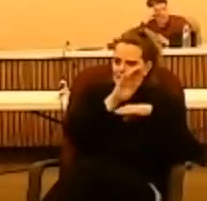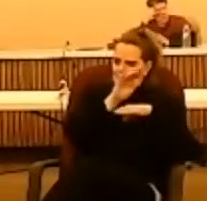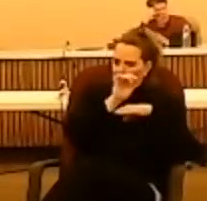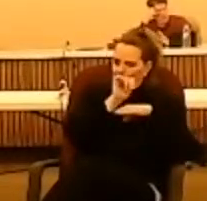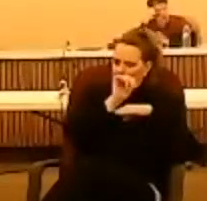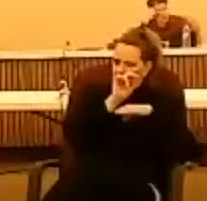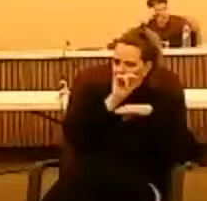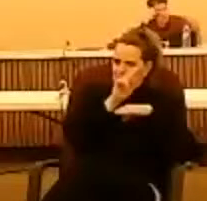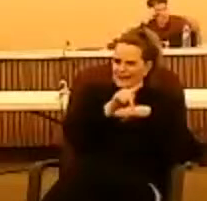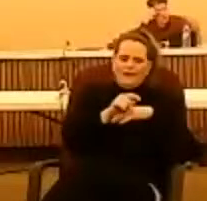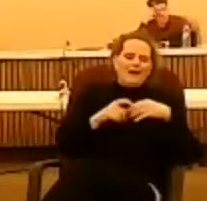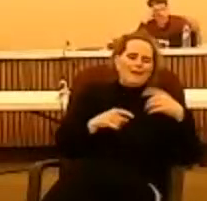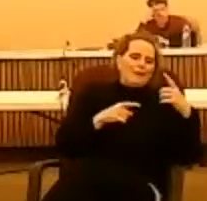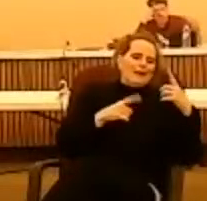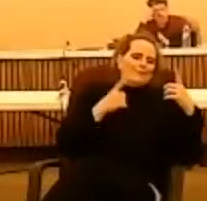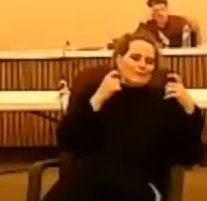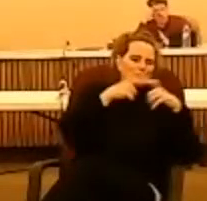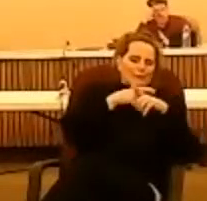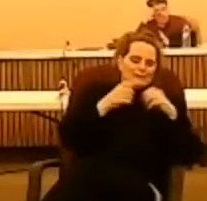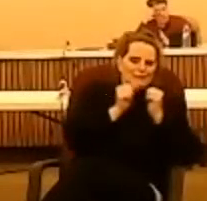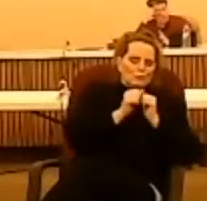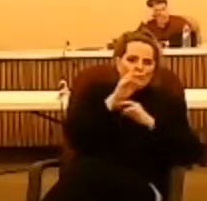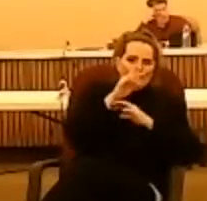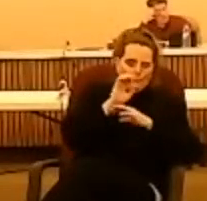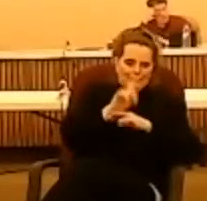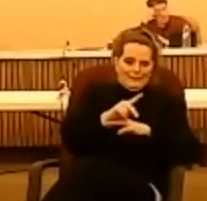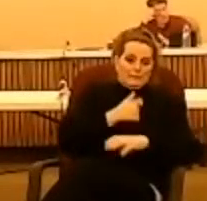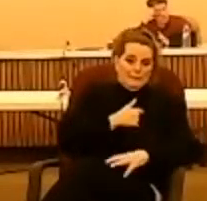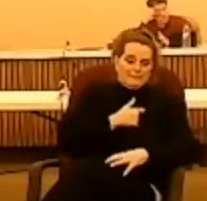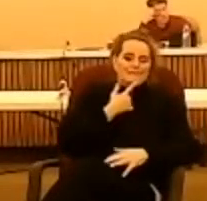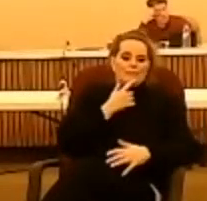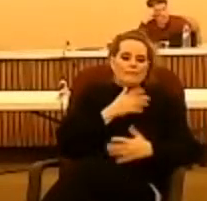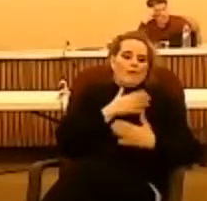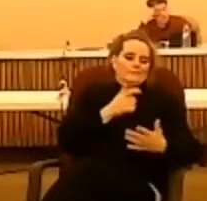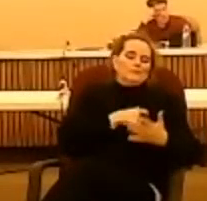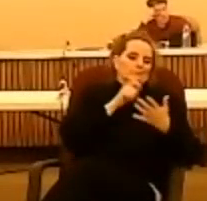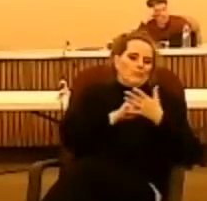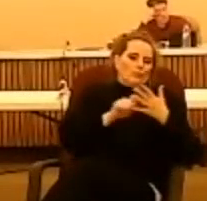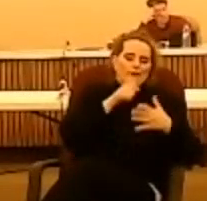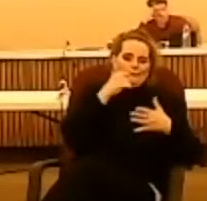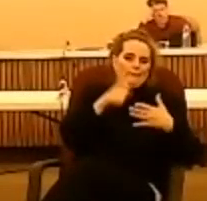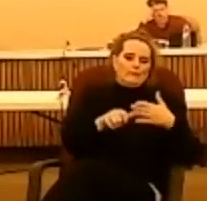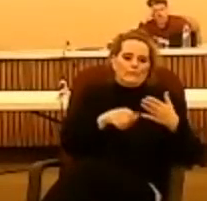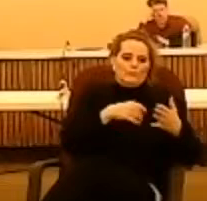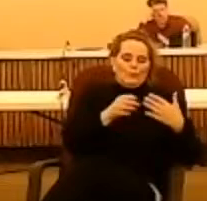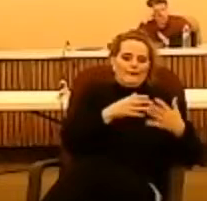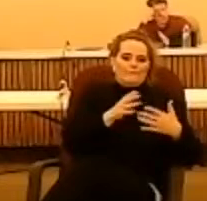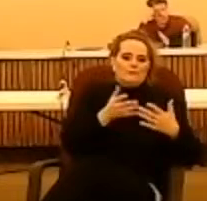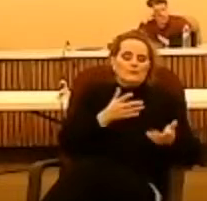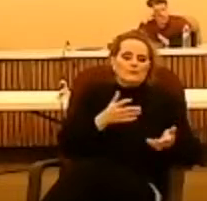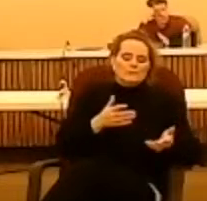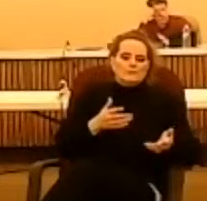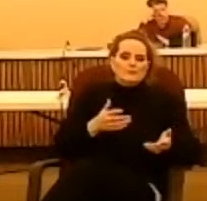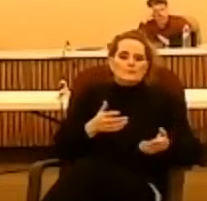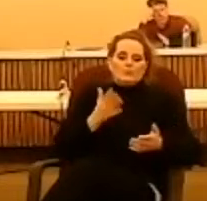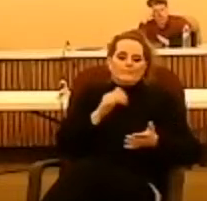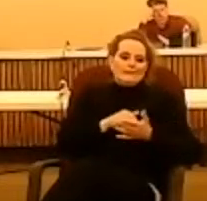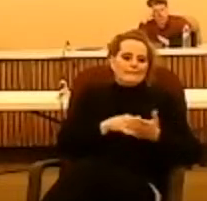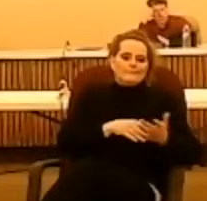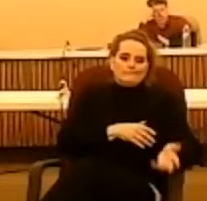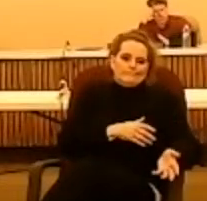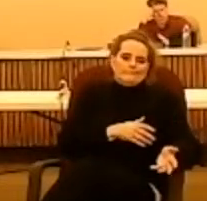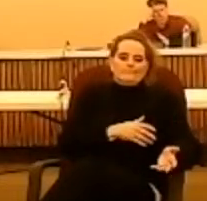there was complications with the bank, but I've basically offered to write a letter or do whatever can to possible. So again, I'm going to